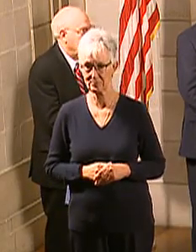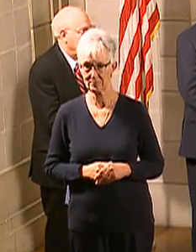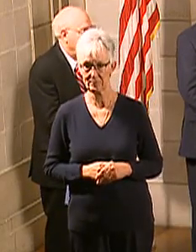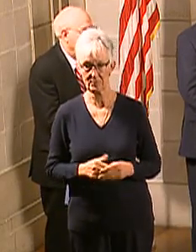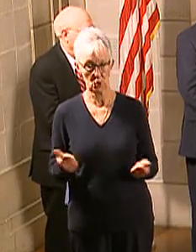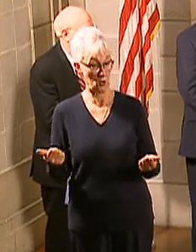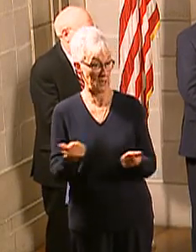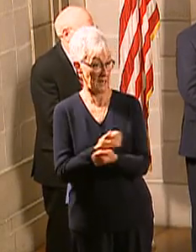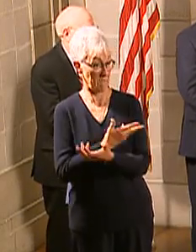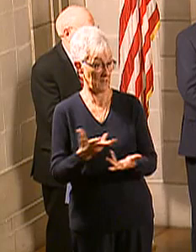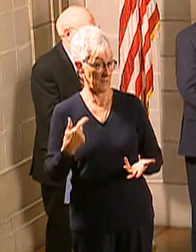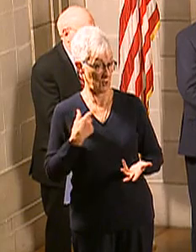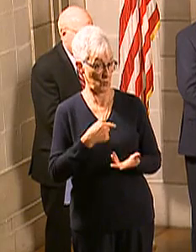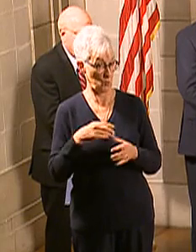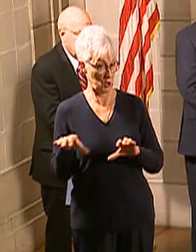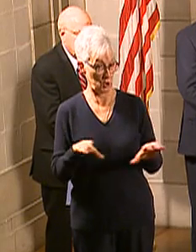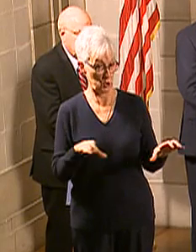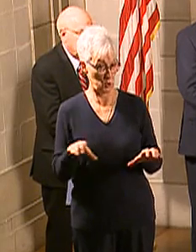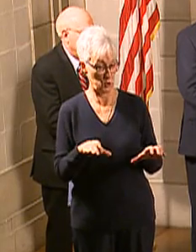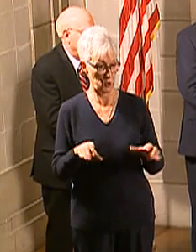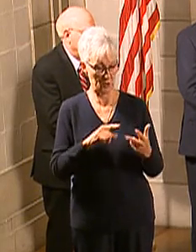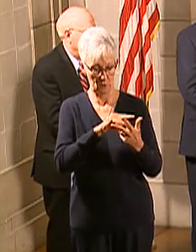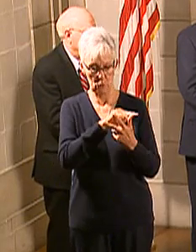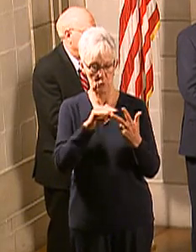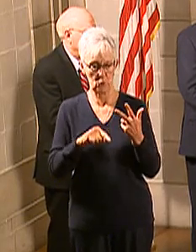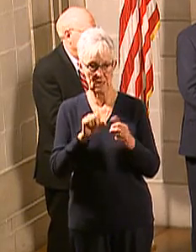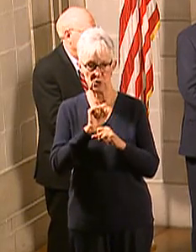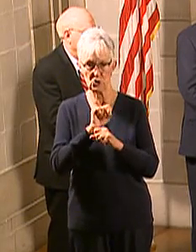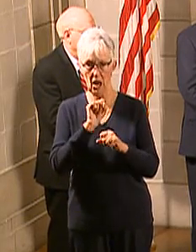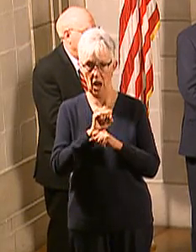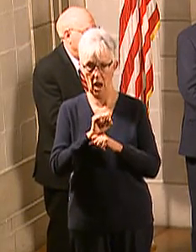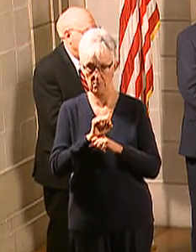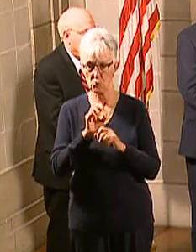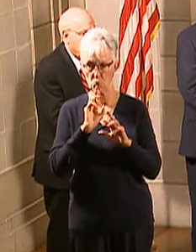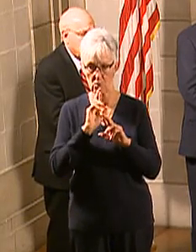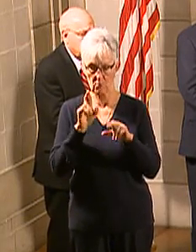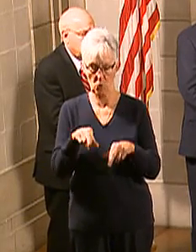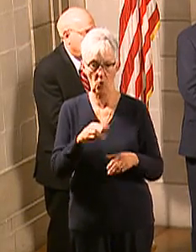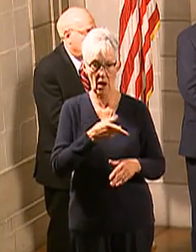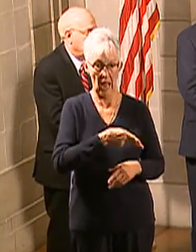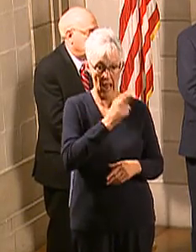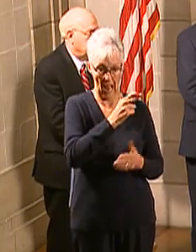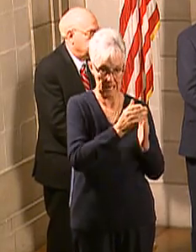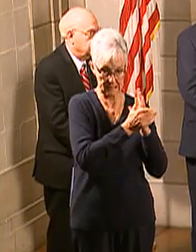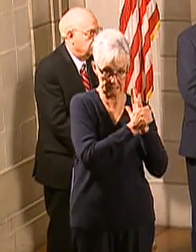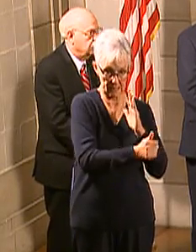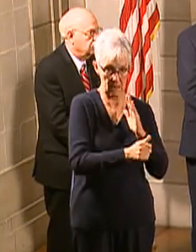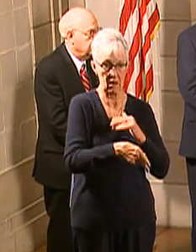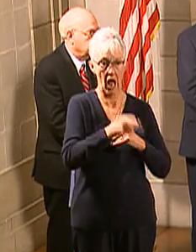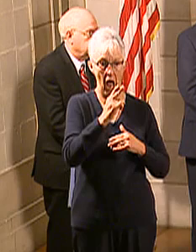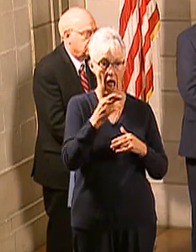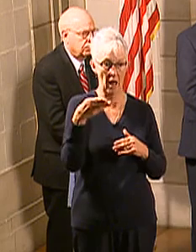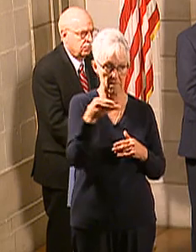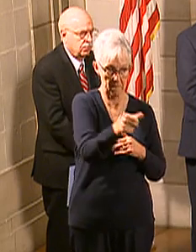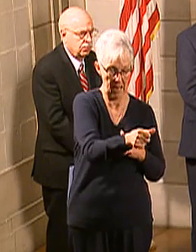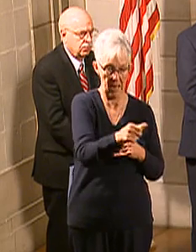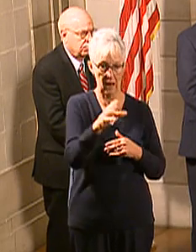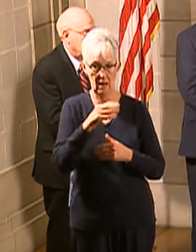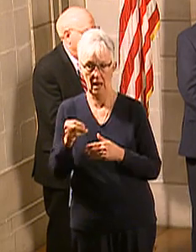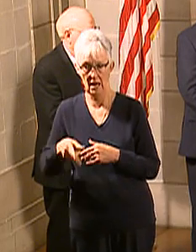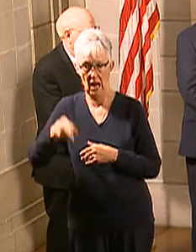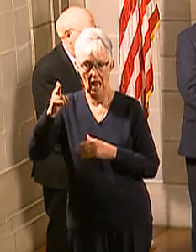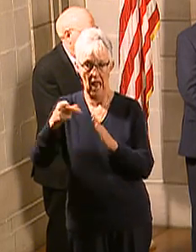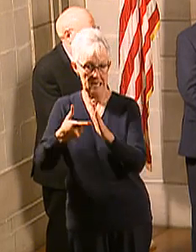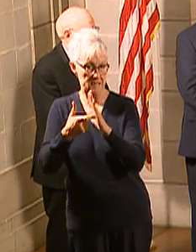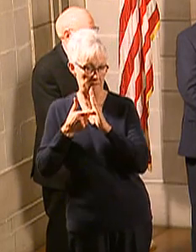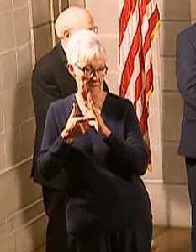Everything that we've done is based on the H3 jobs report, so the high skill, high wage, high demand, and then with the local industry. So like I said,